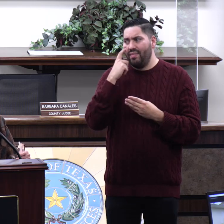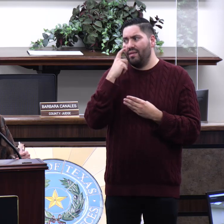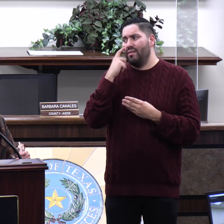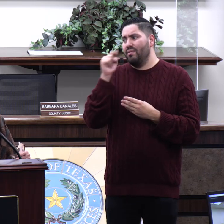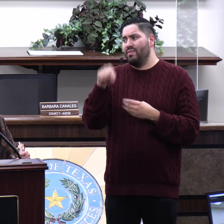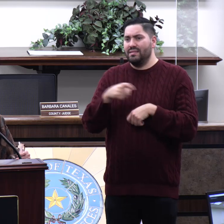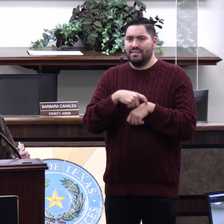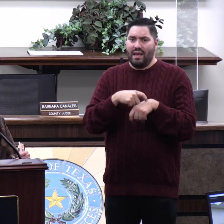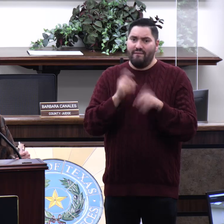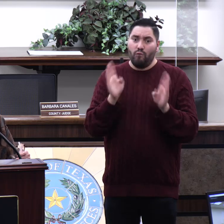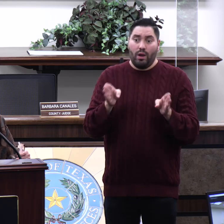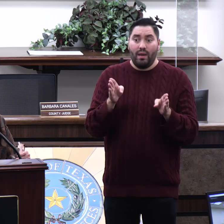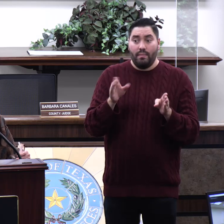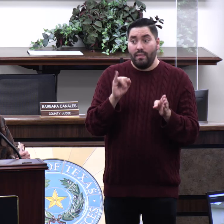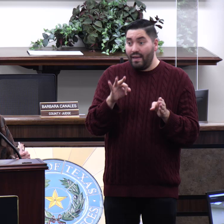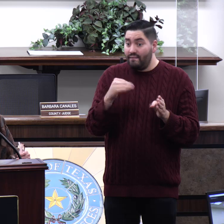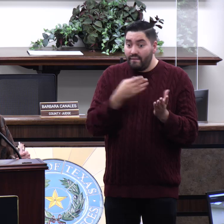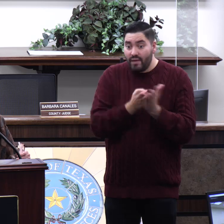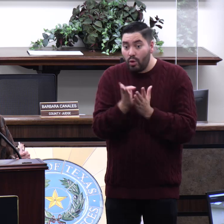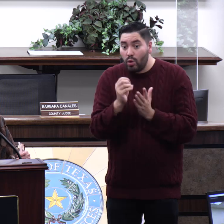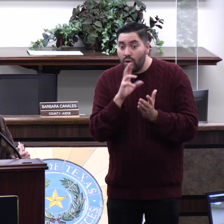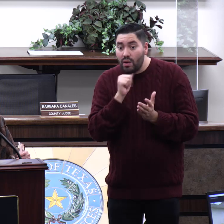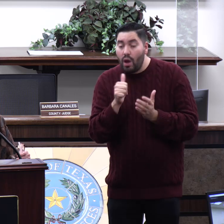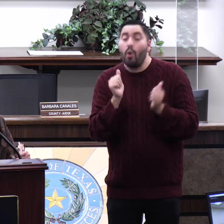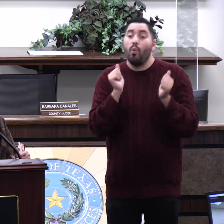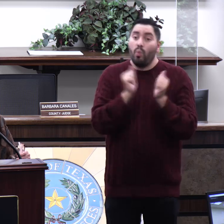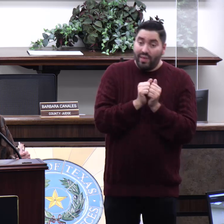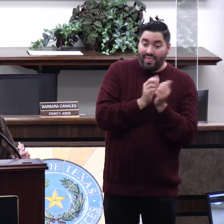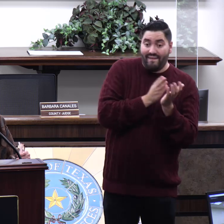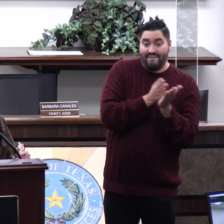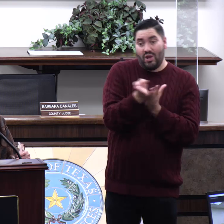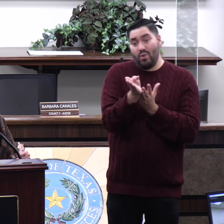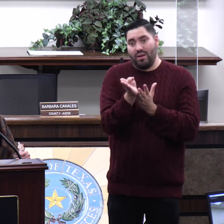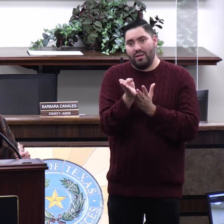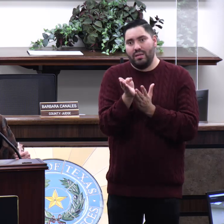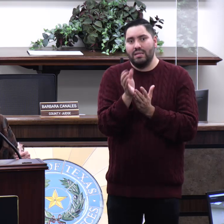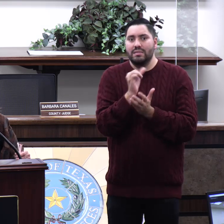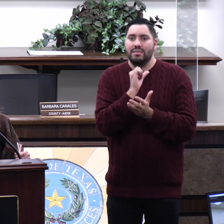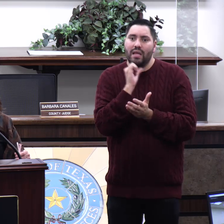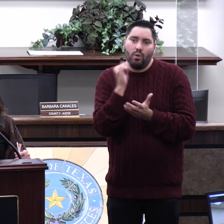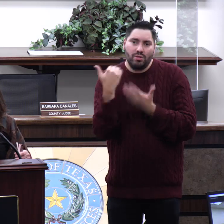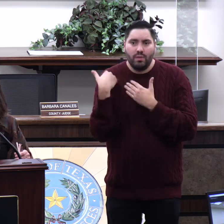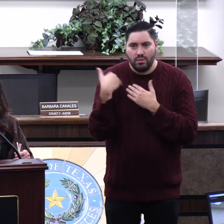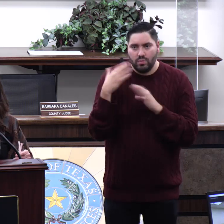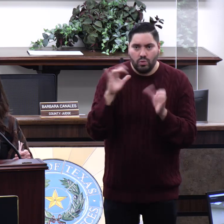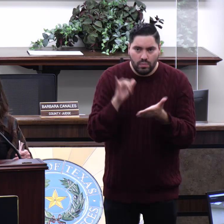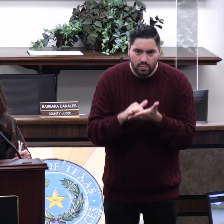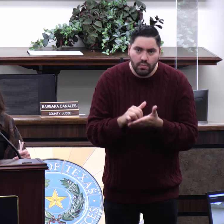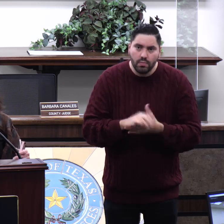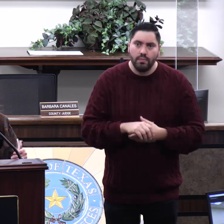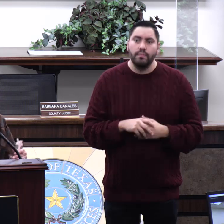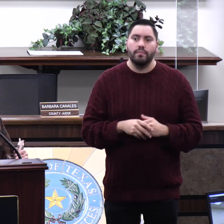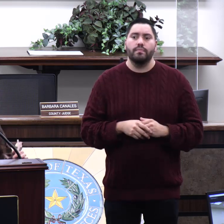have, whether we had a variant or not. With a variant, it's irresponsible.